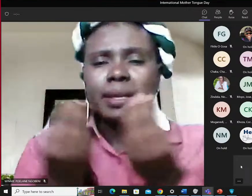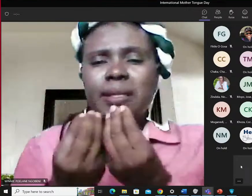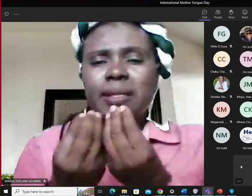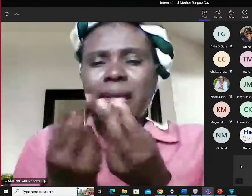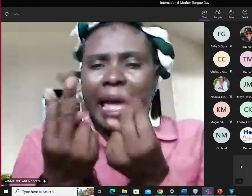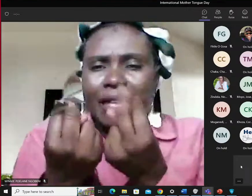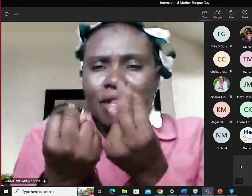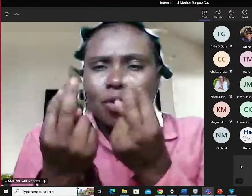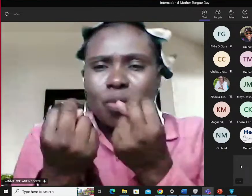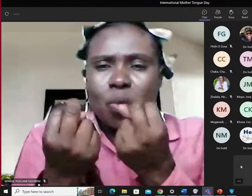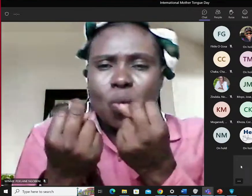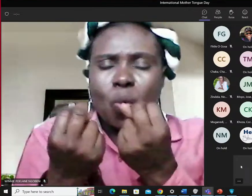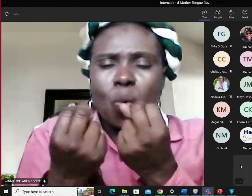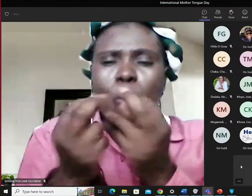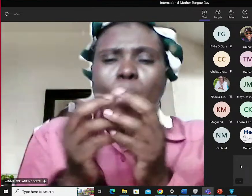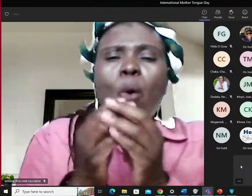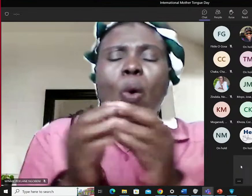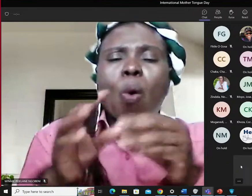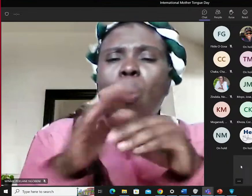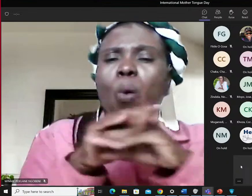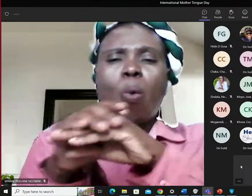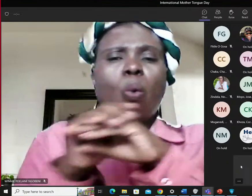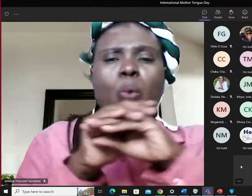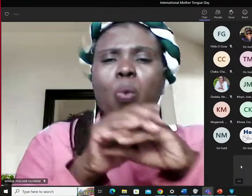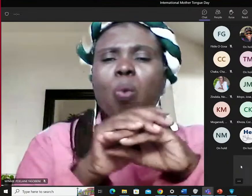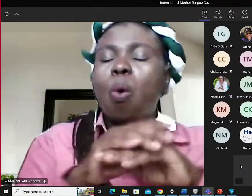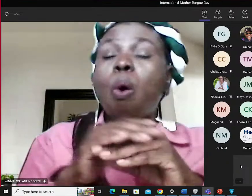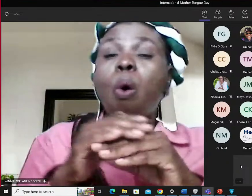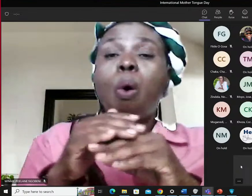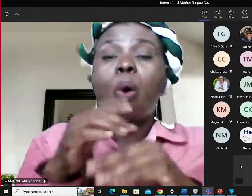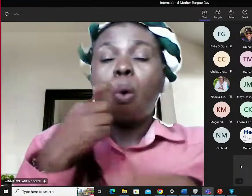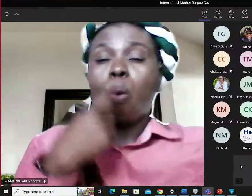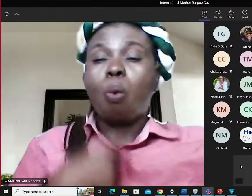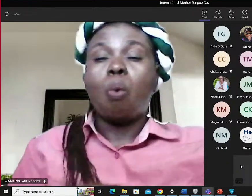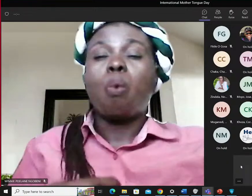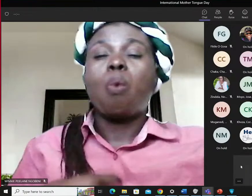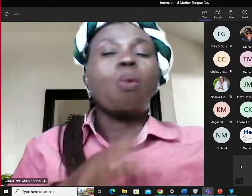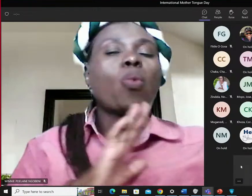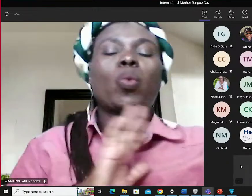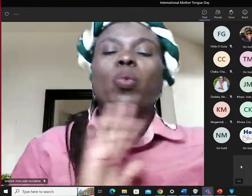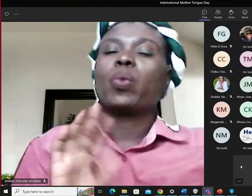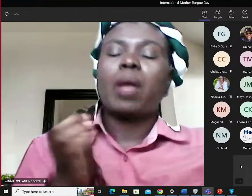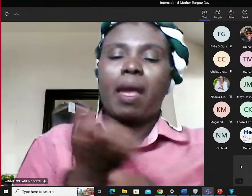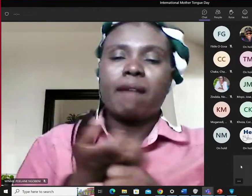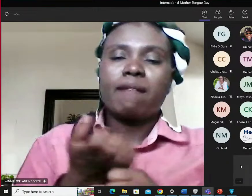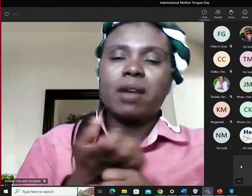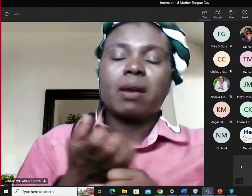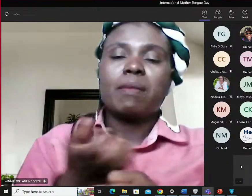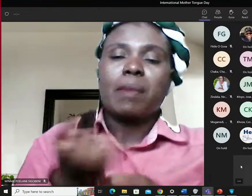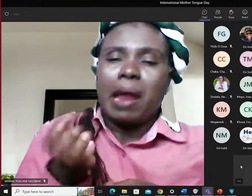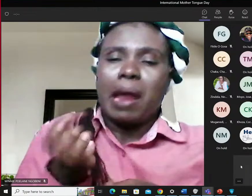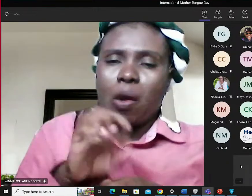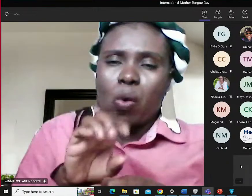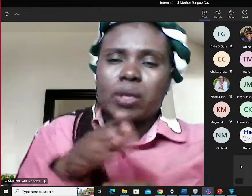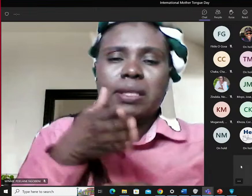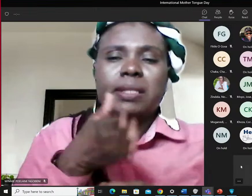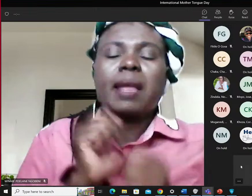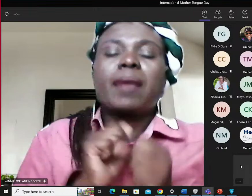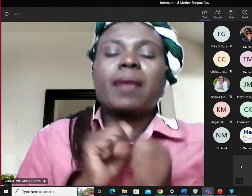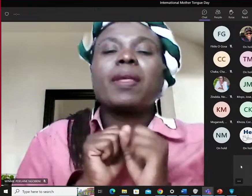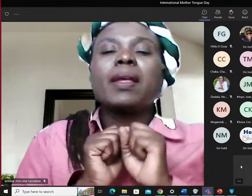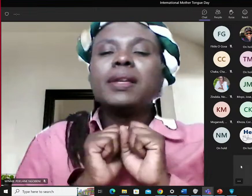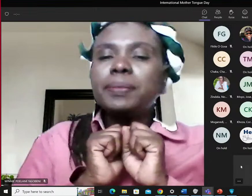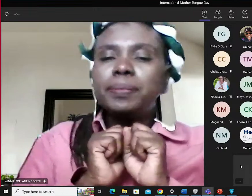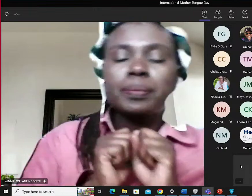not part of his or her own environment and context. The language policy framework